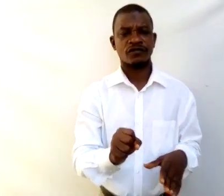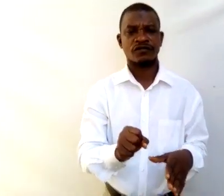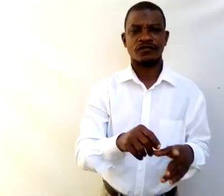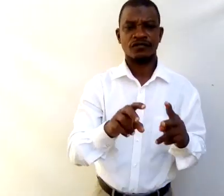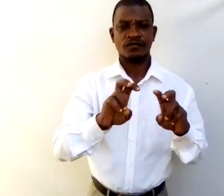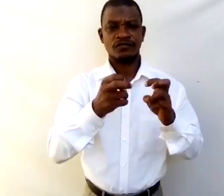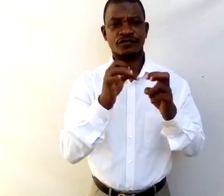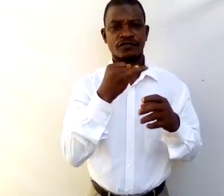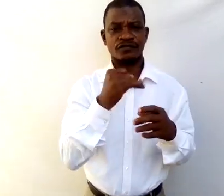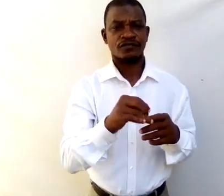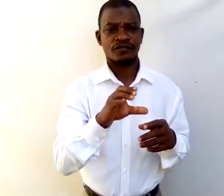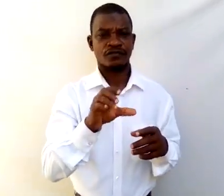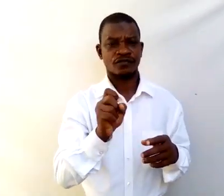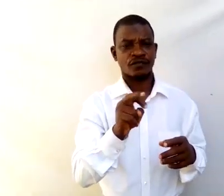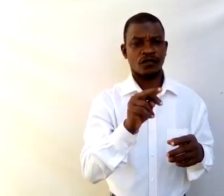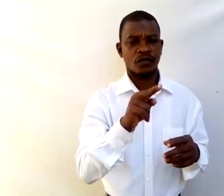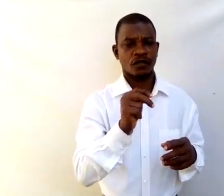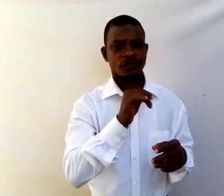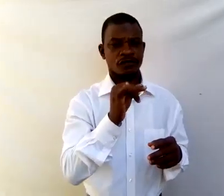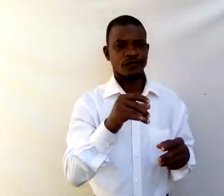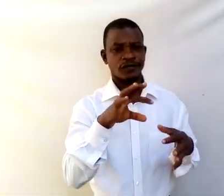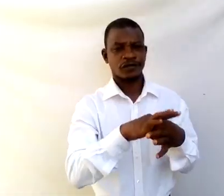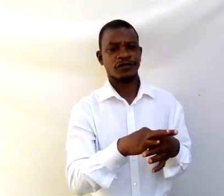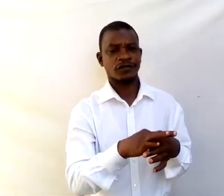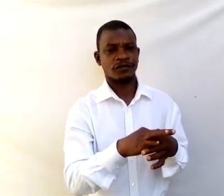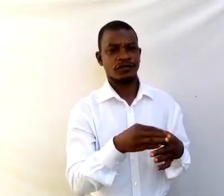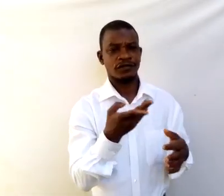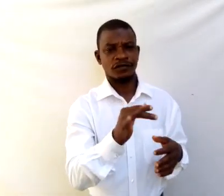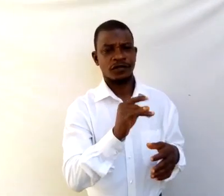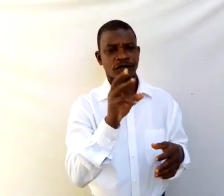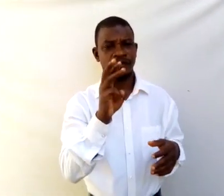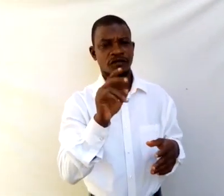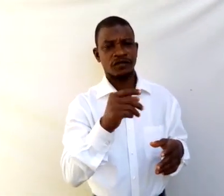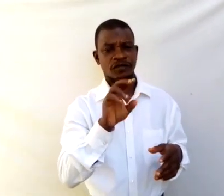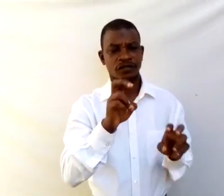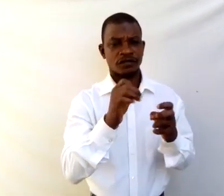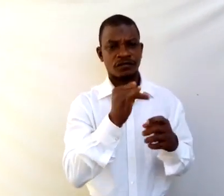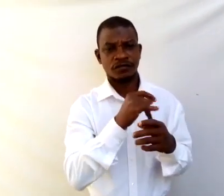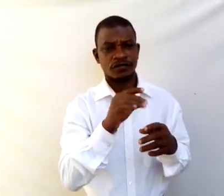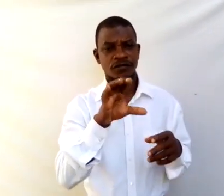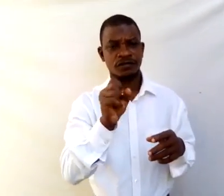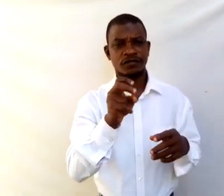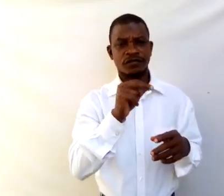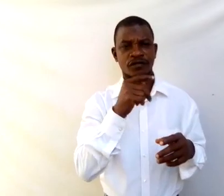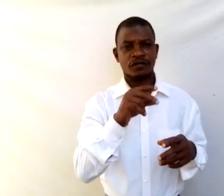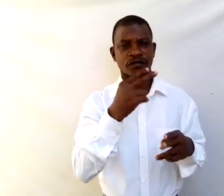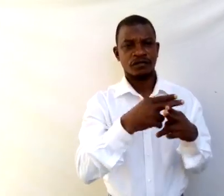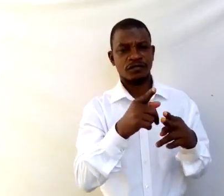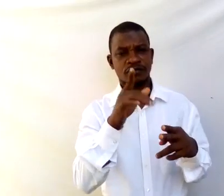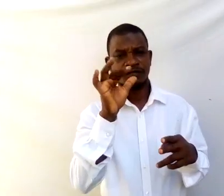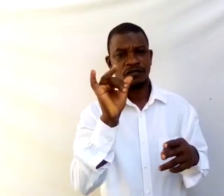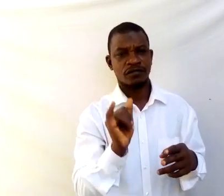Types of synovial joints. There are 6 types of synovial joints, namely